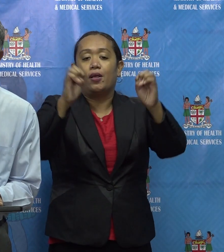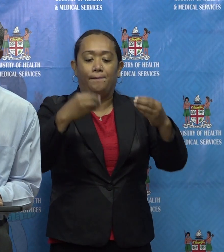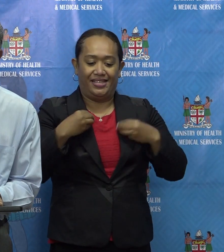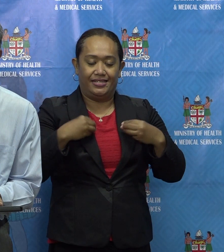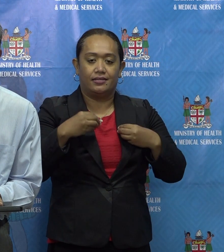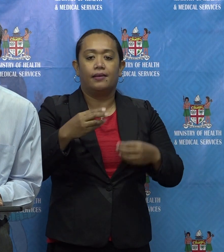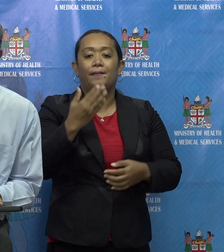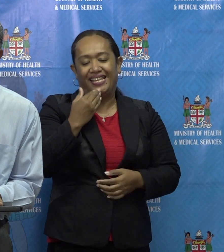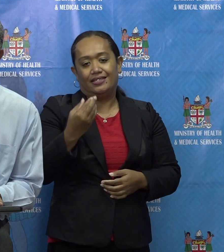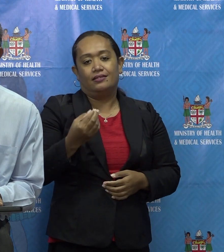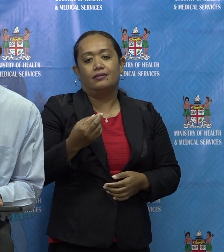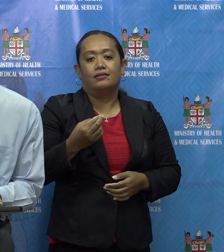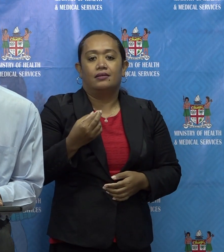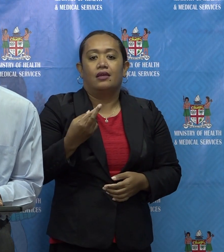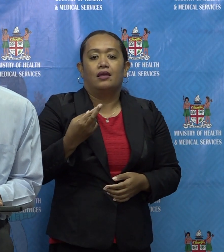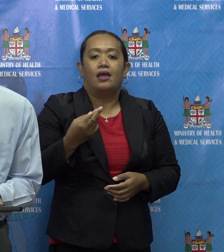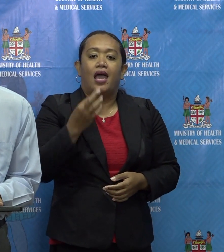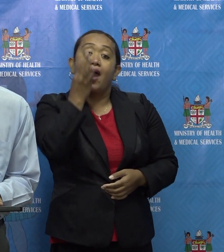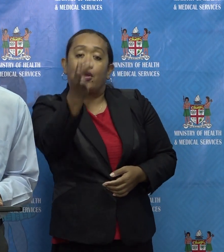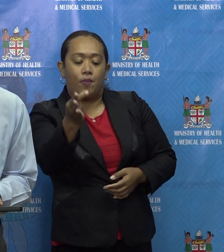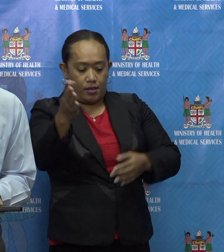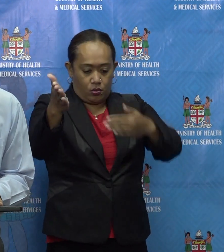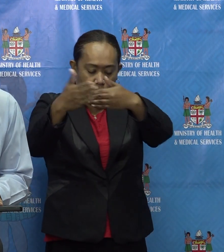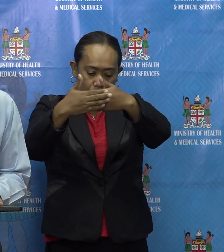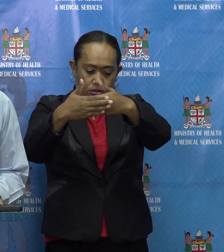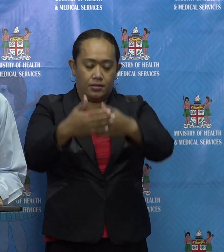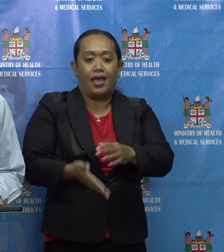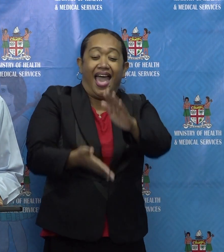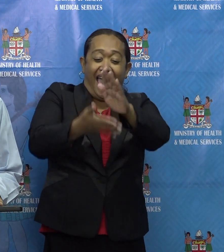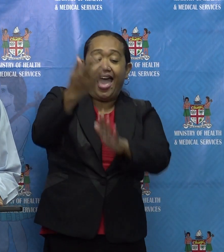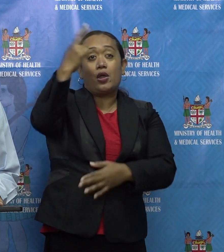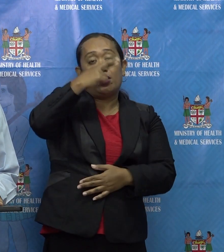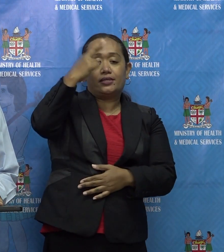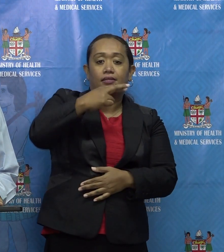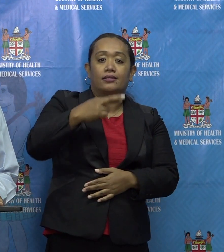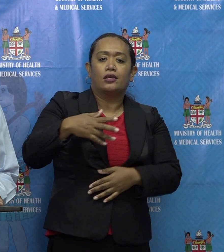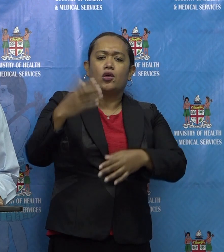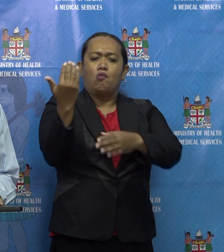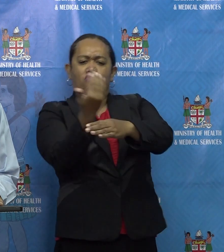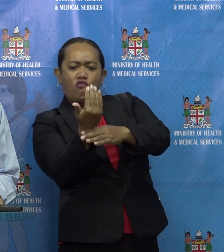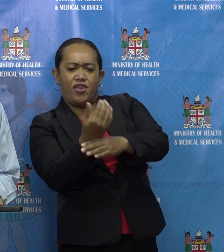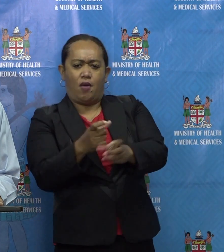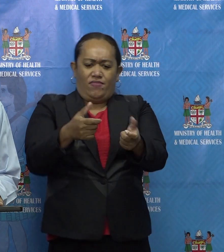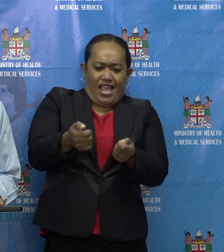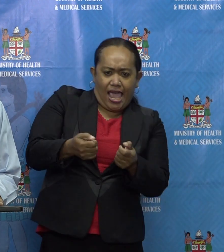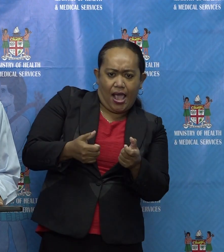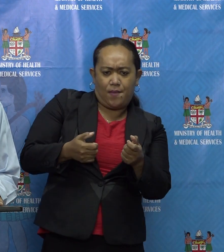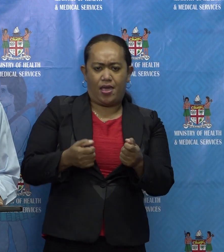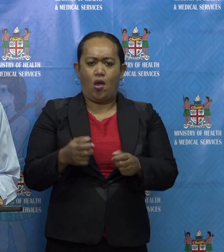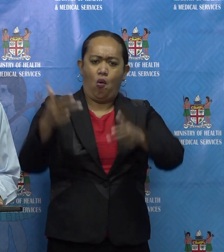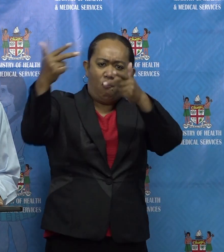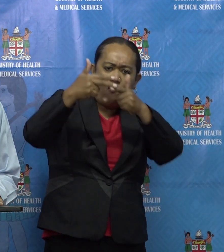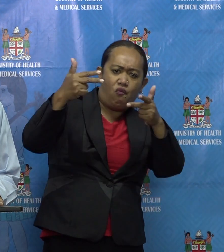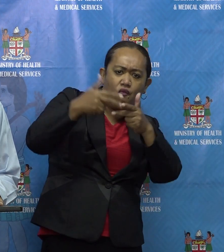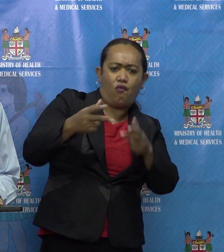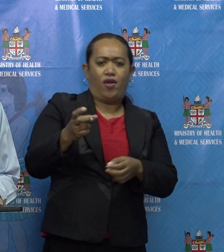to close, but only the closure of high-risk businesses such as gyms, movie theaters, video gaming shops, cyber